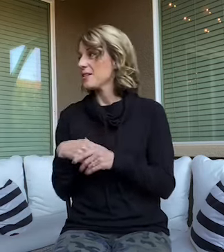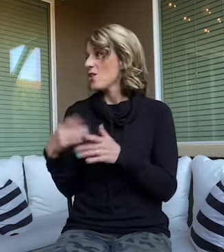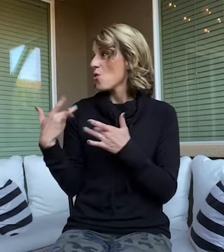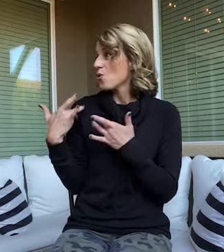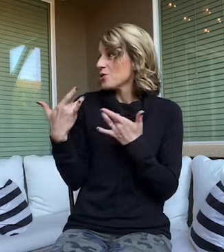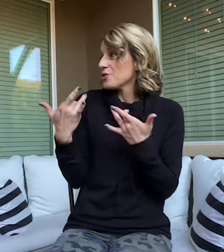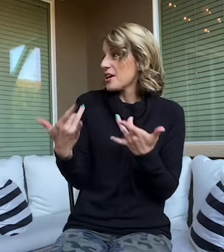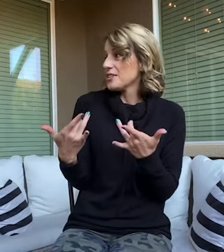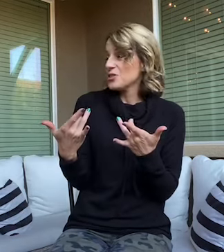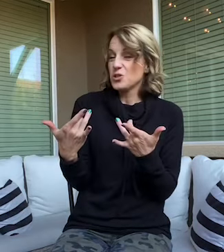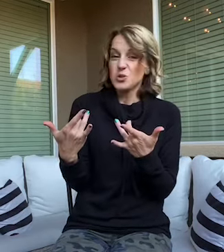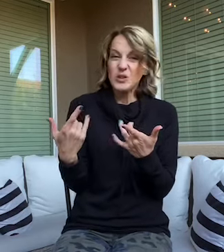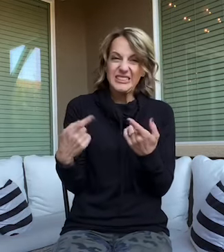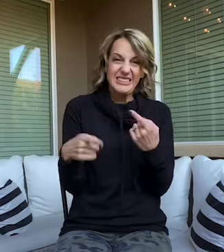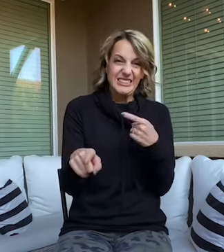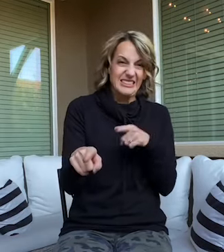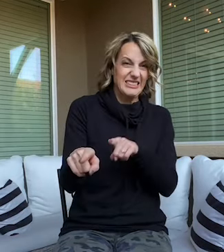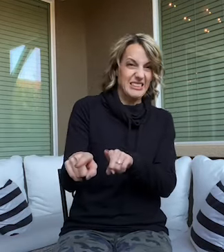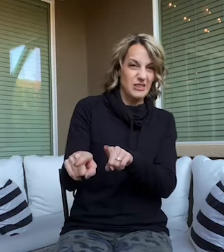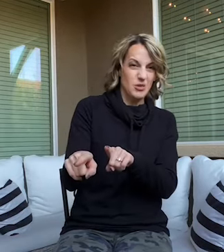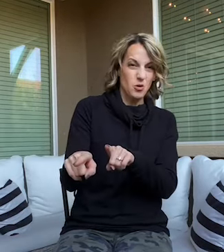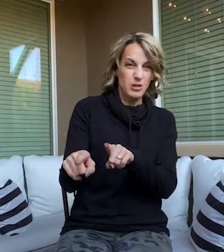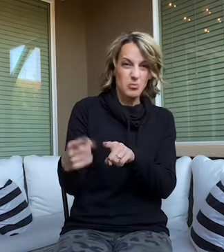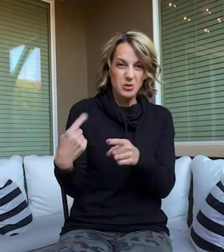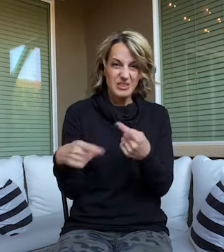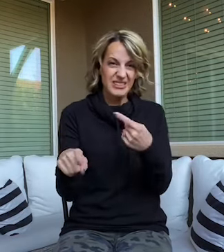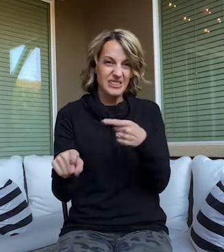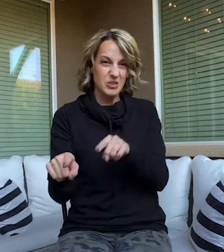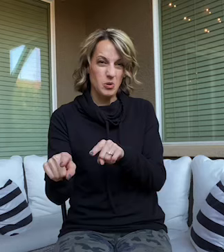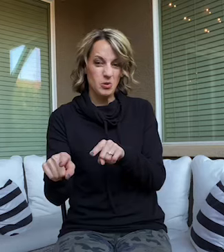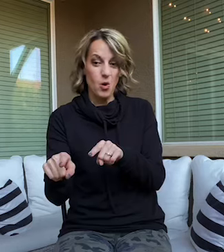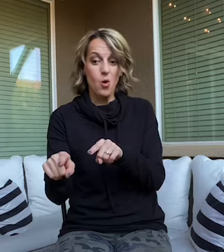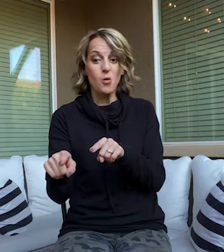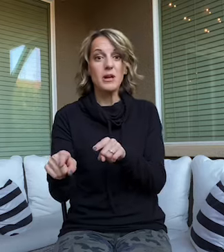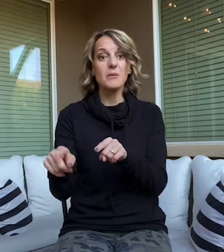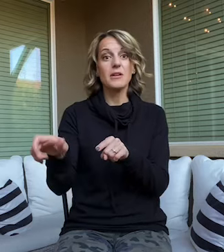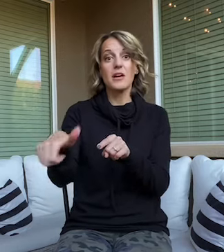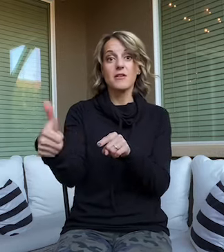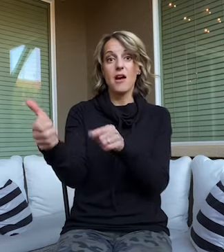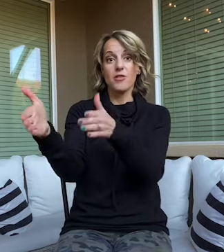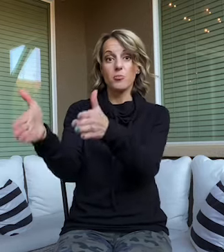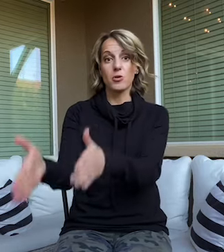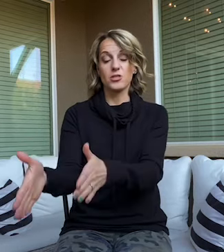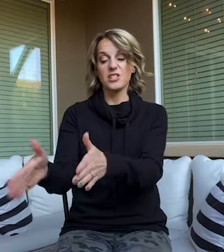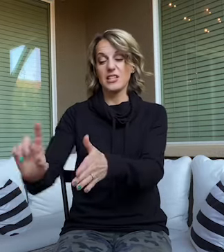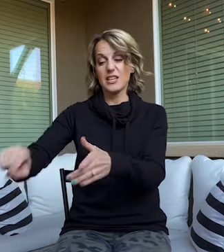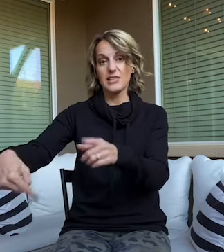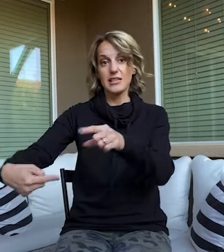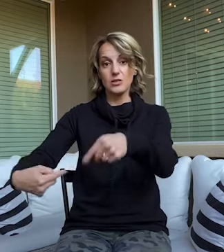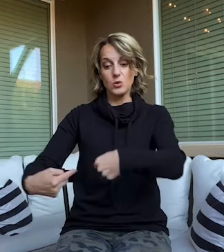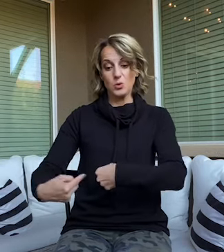Or you tend to insult people, or maybe another person, they tend to insult